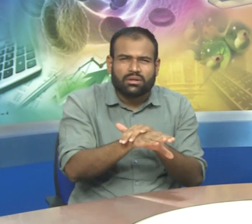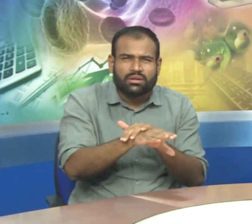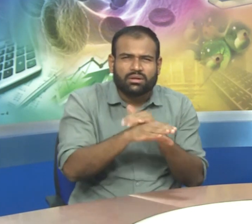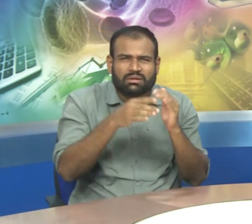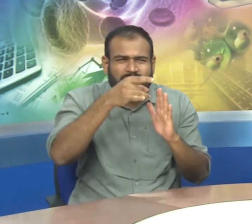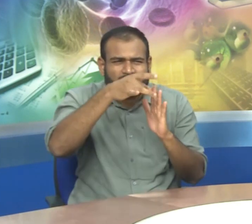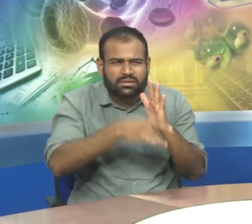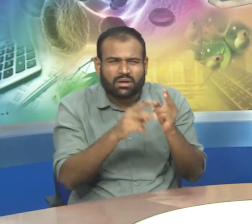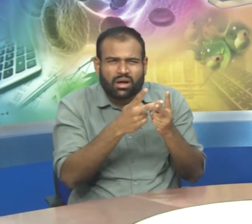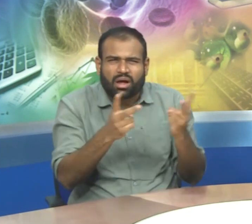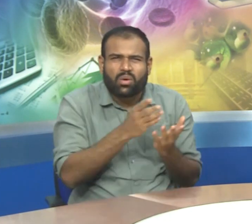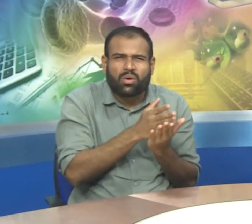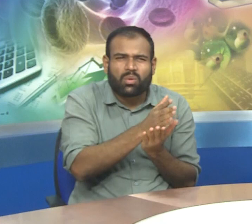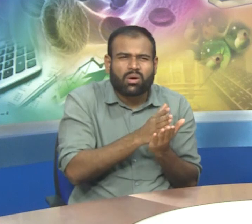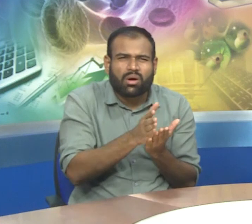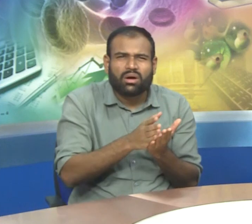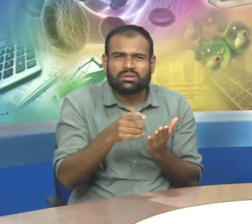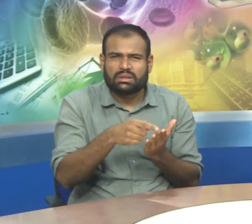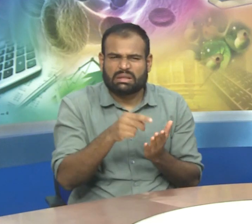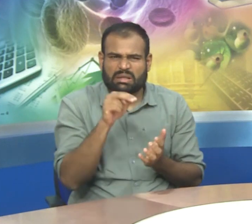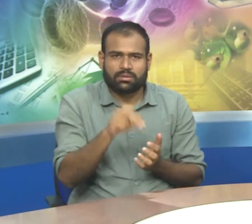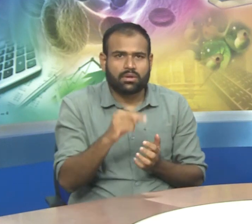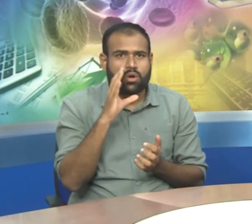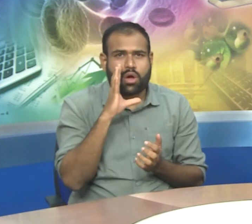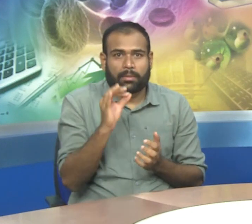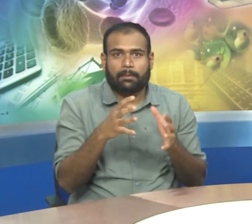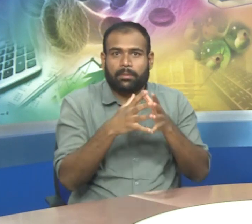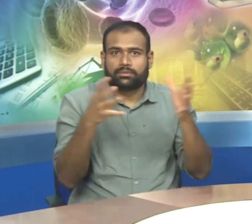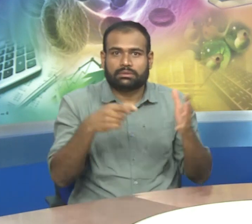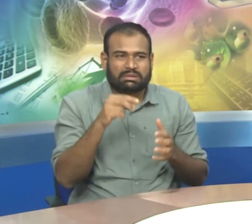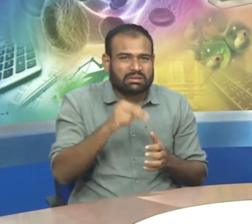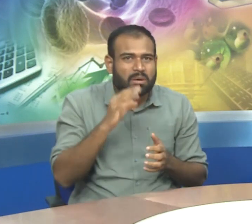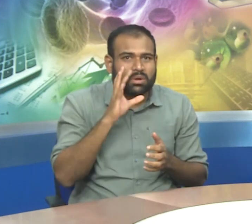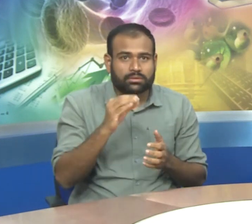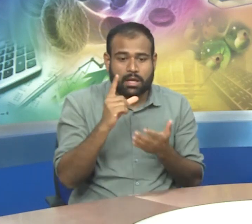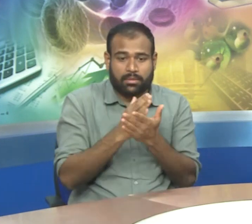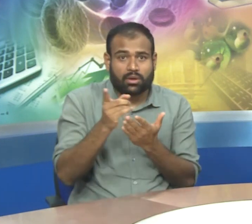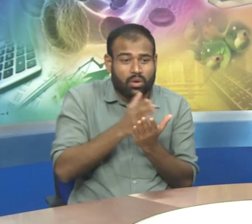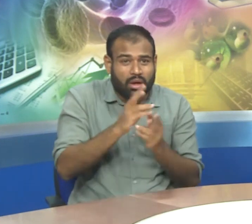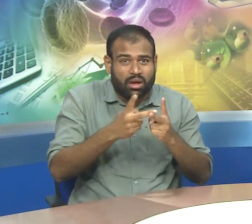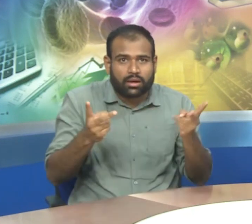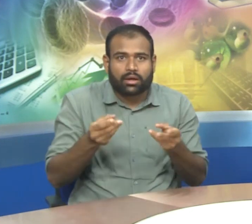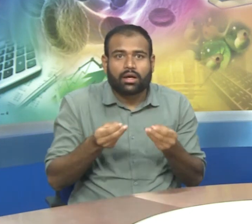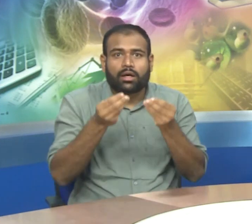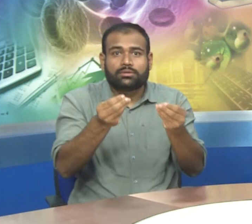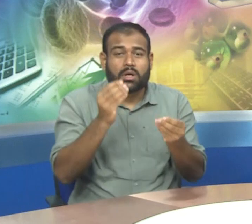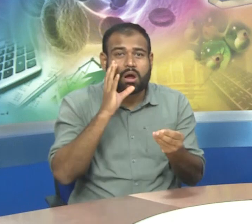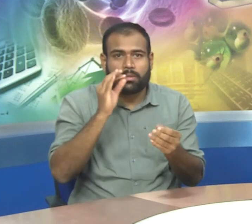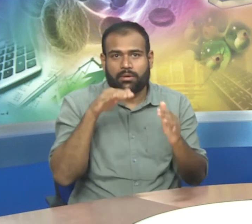understand the basic or essential services rendered by all types of library.